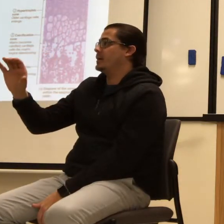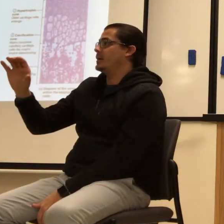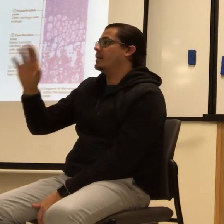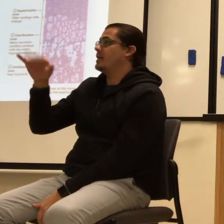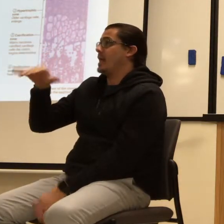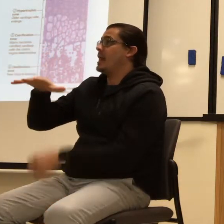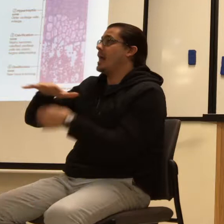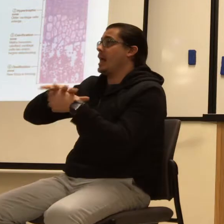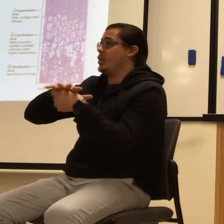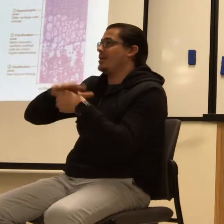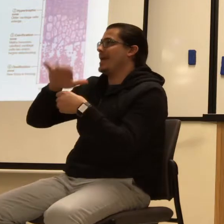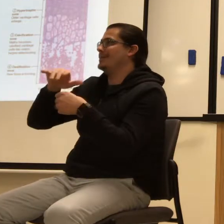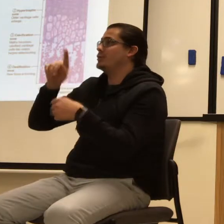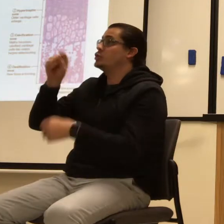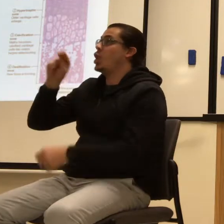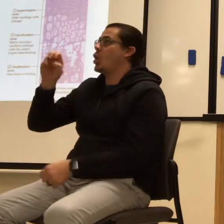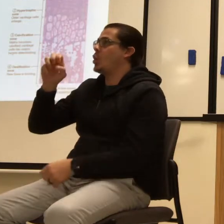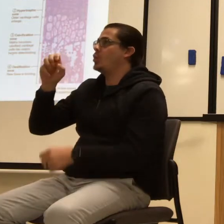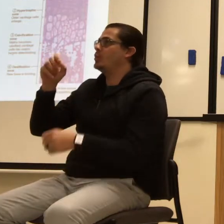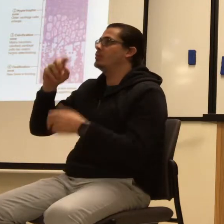zone